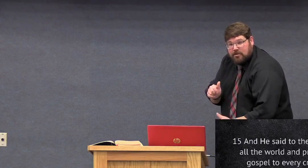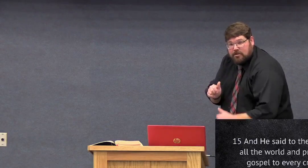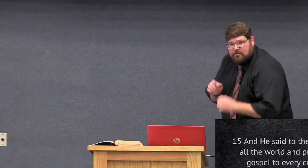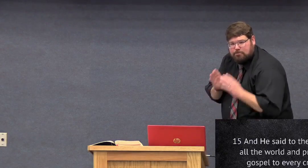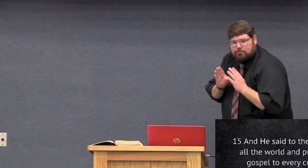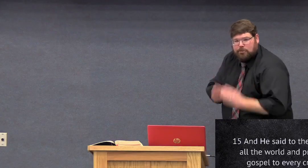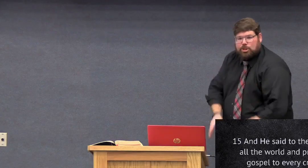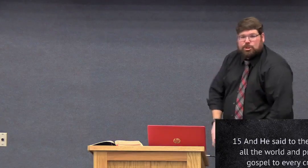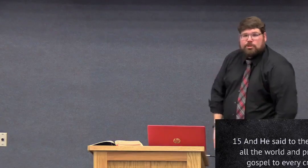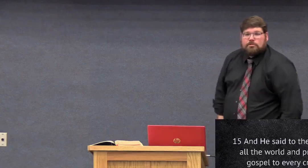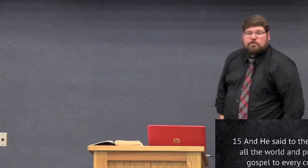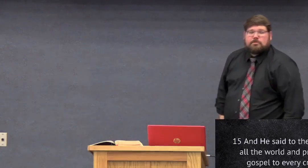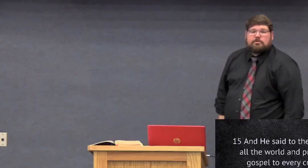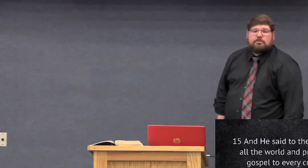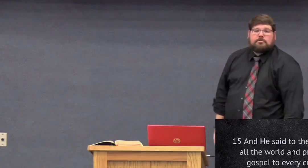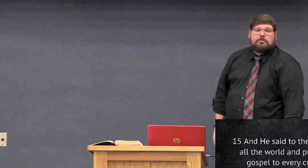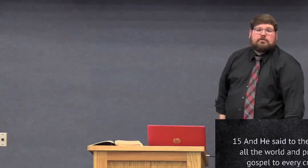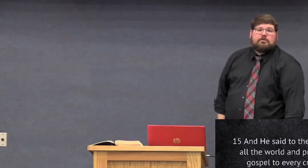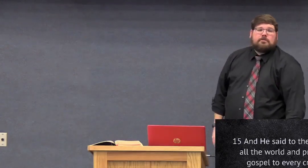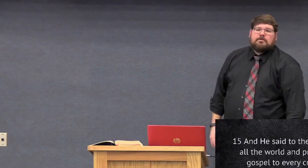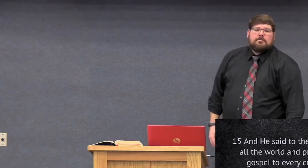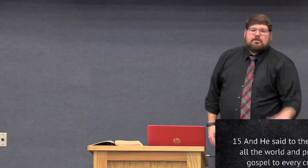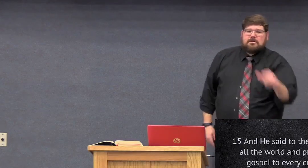To every person.